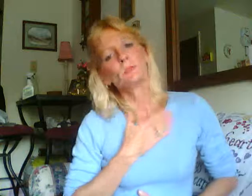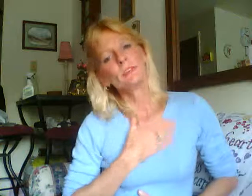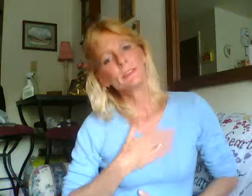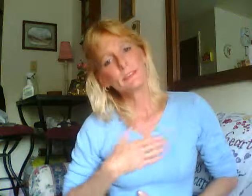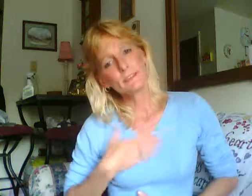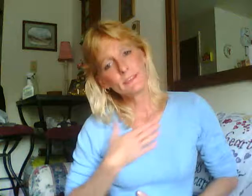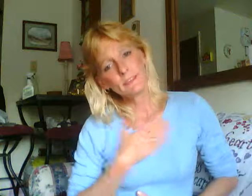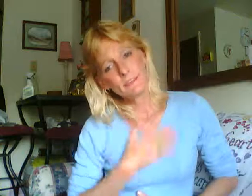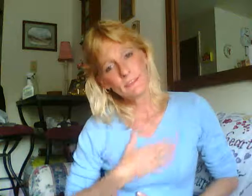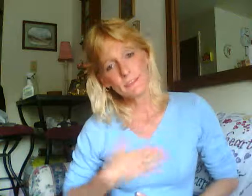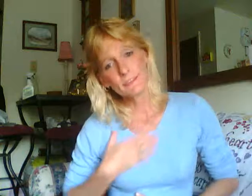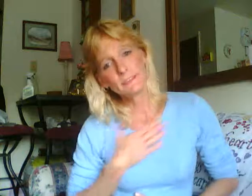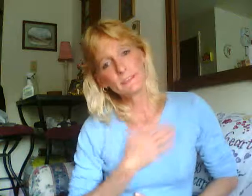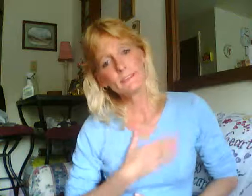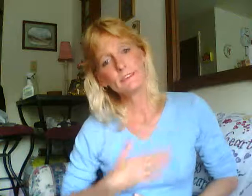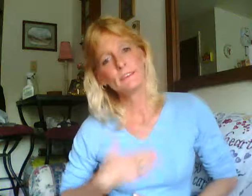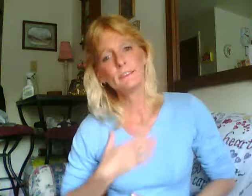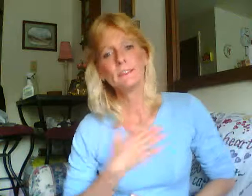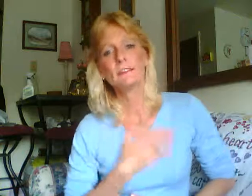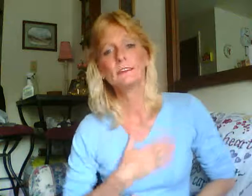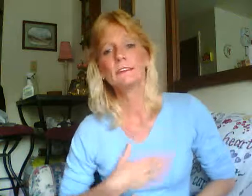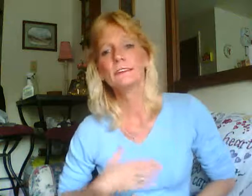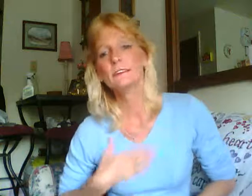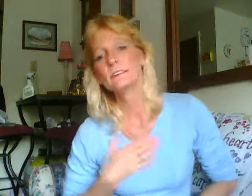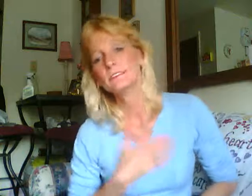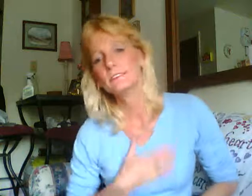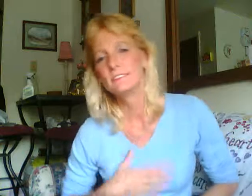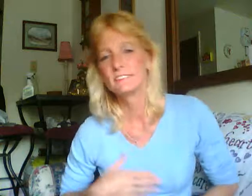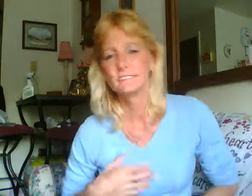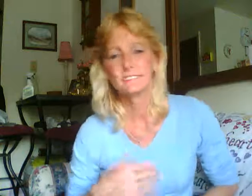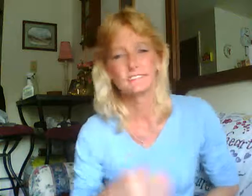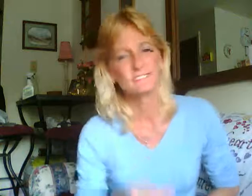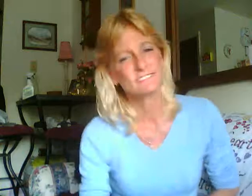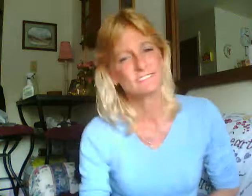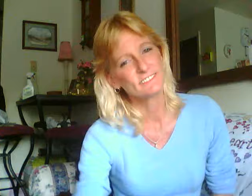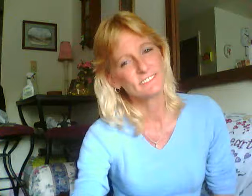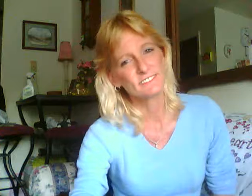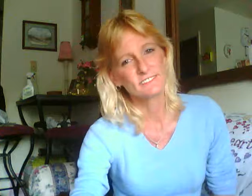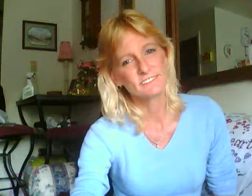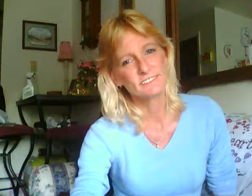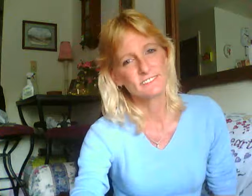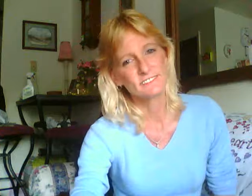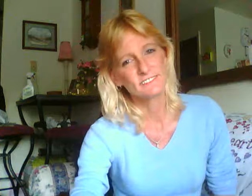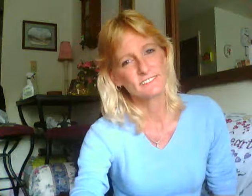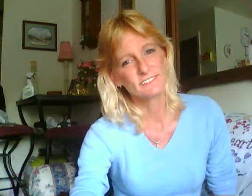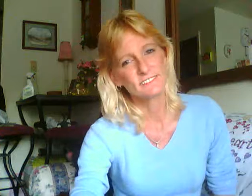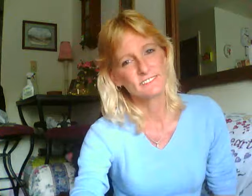please Dean Angel, can you see me?